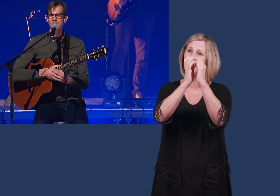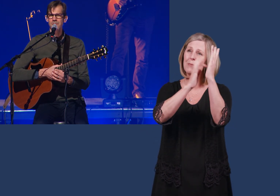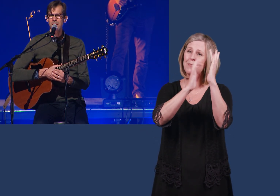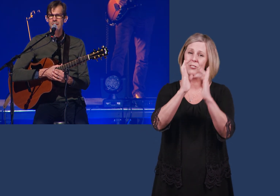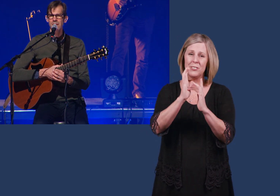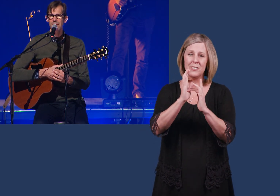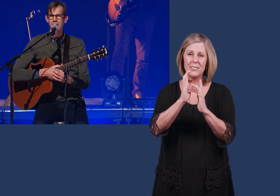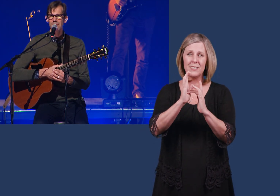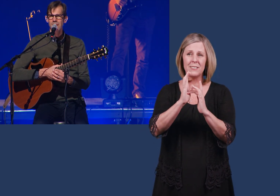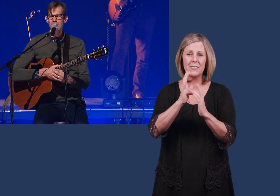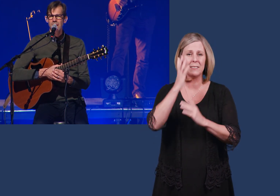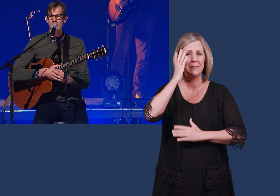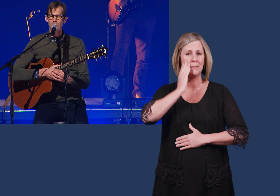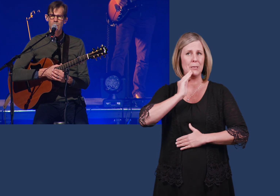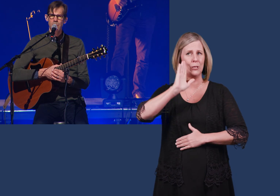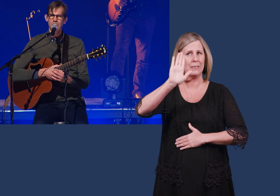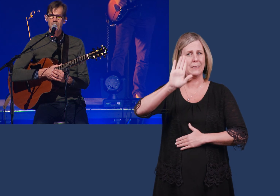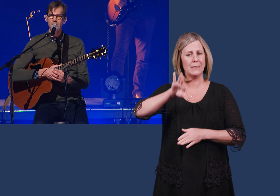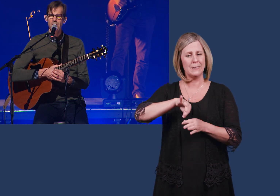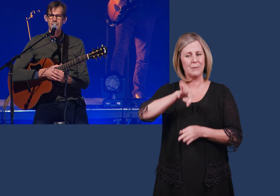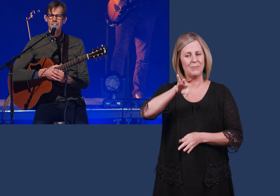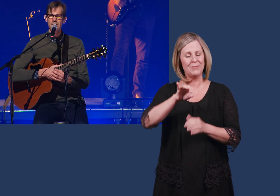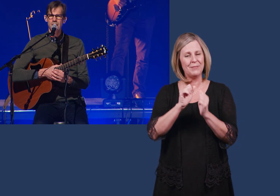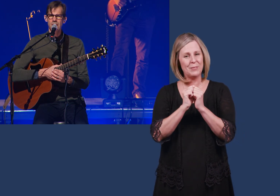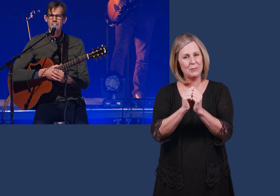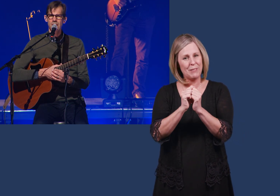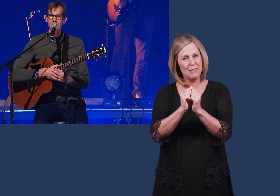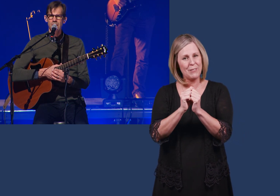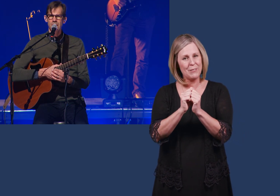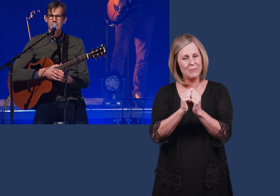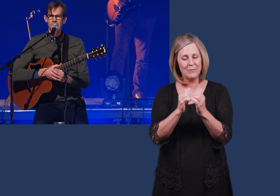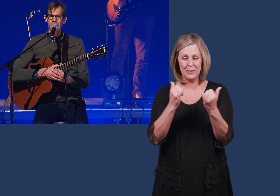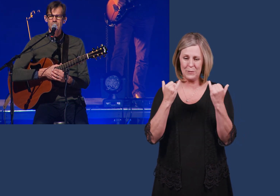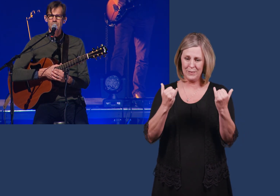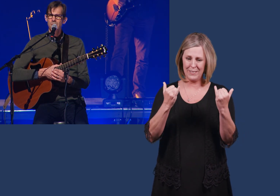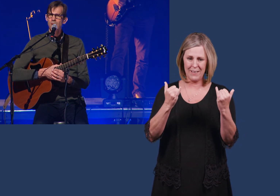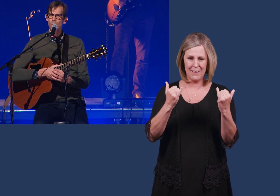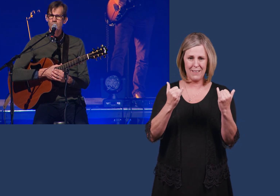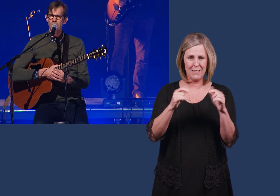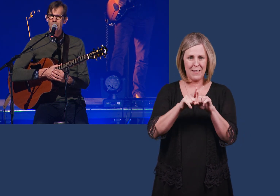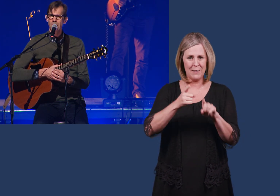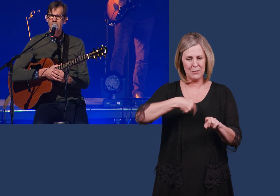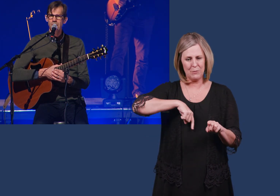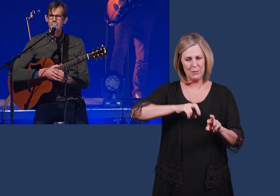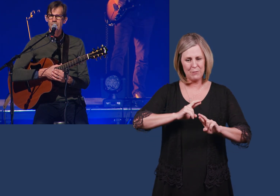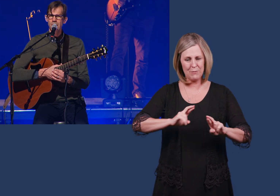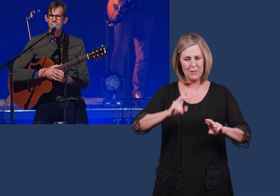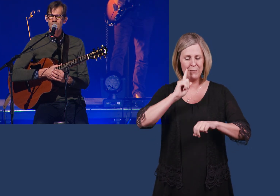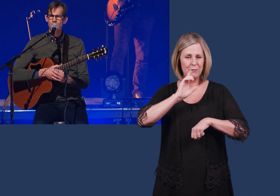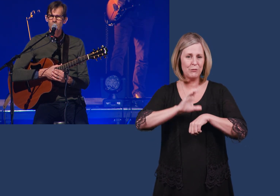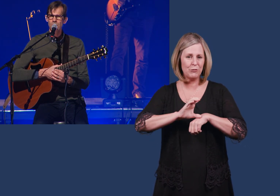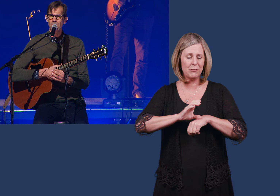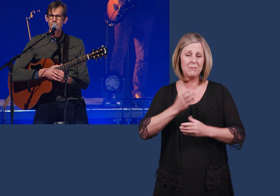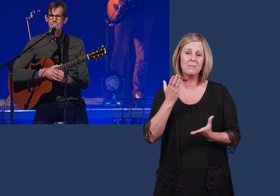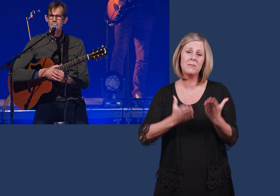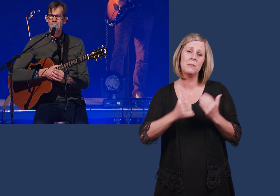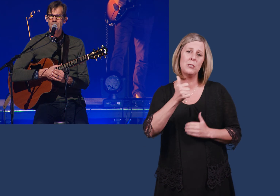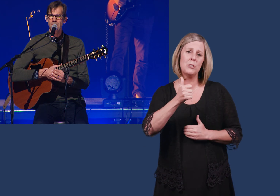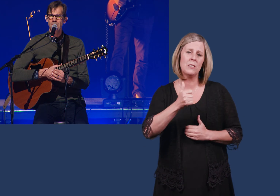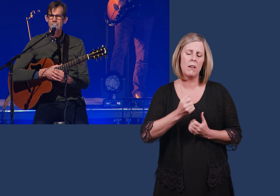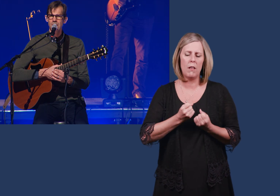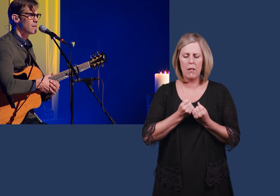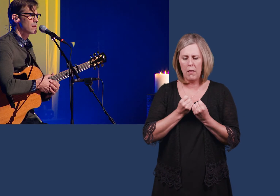together. As we prepare our hearts today, maybe you're weary and searching for